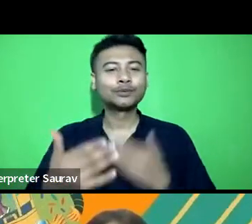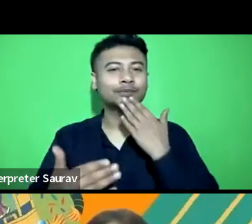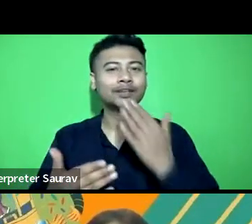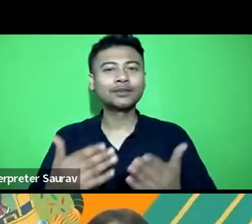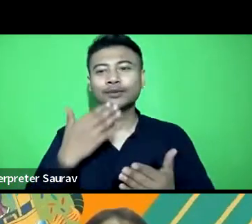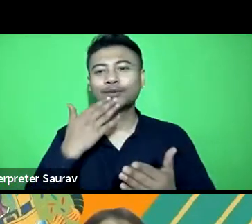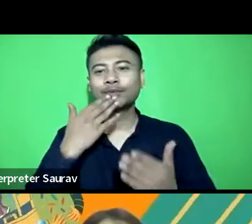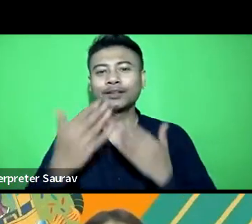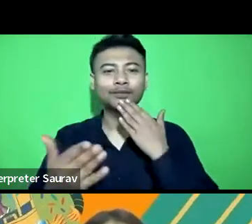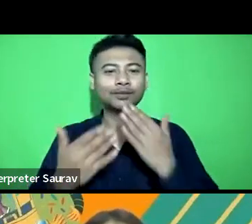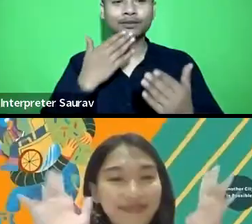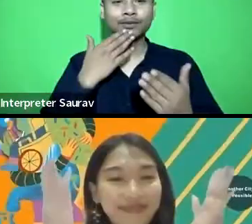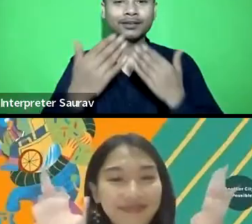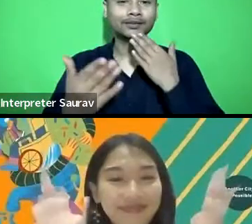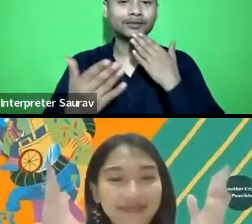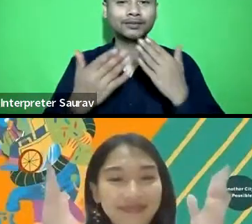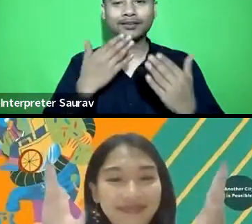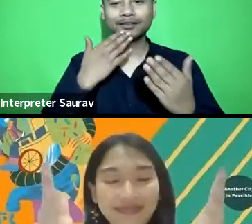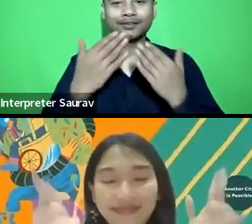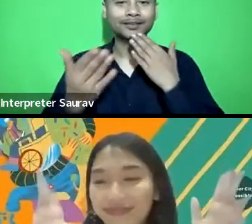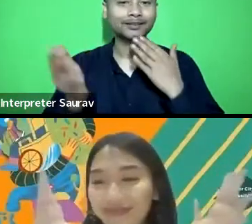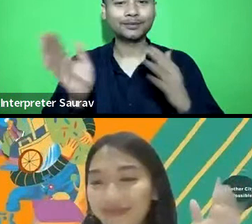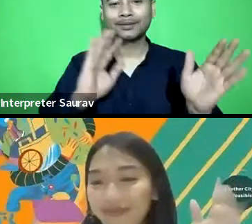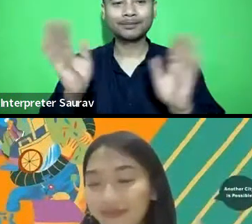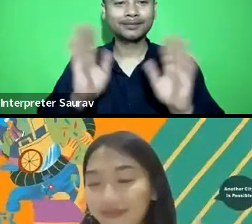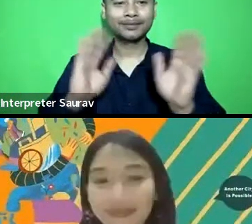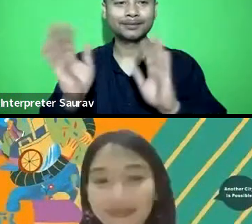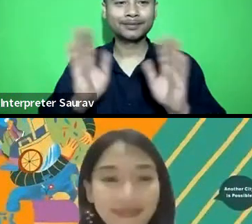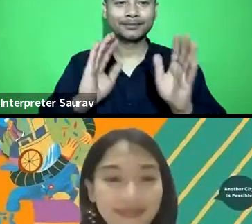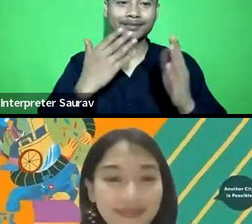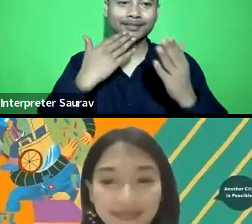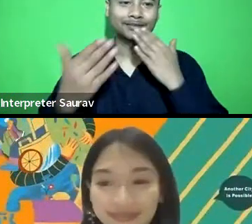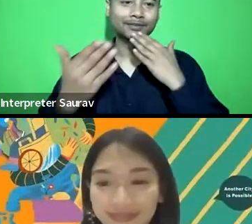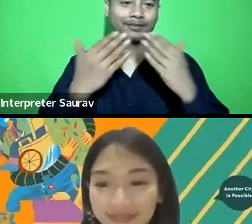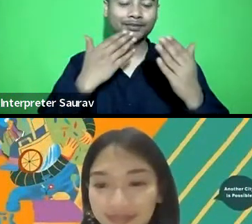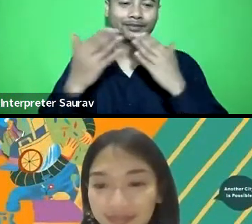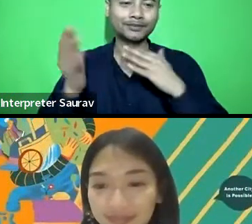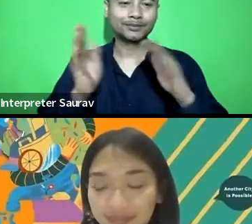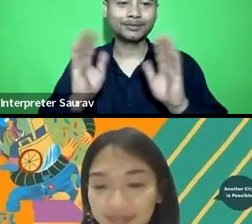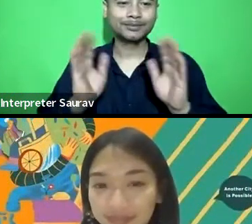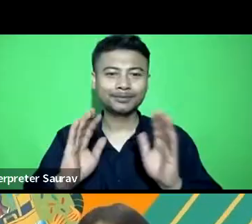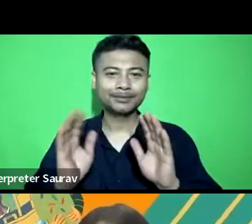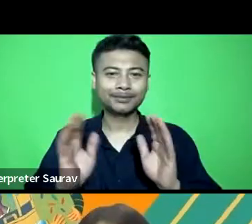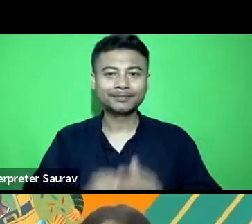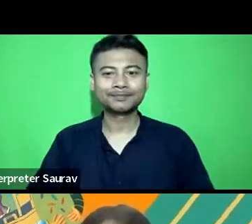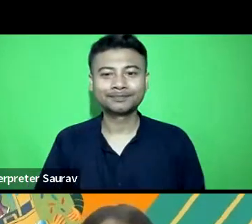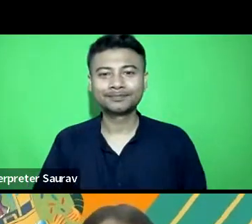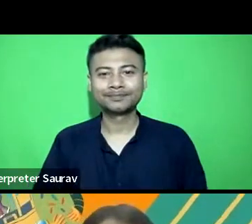everyone. Thank you. Take care. Bye-bye. Thank you, everyone. Bye-bye. Bye-bye.